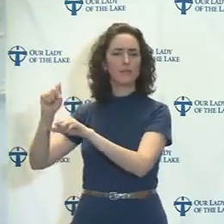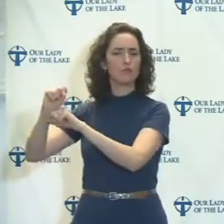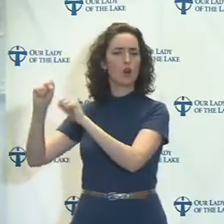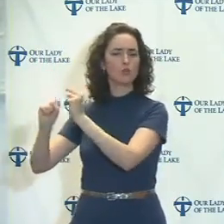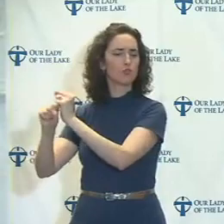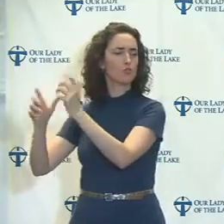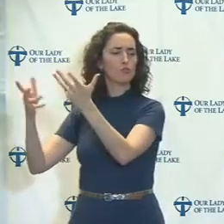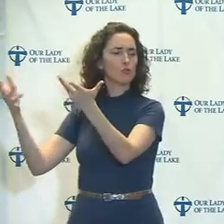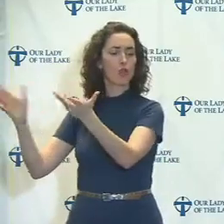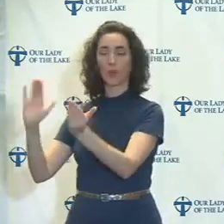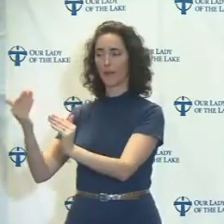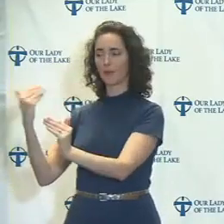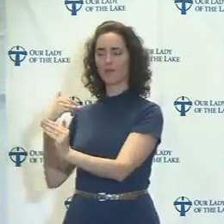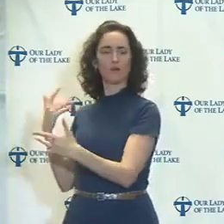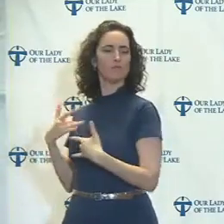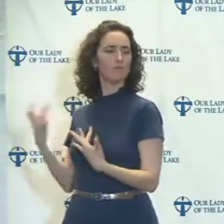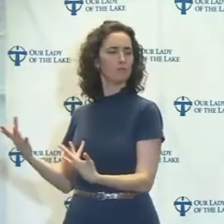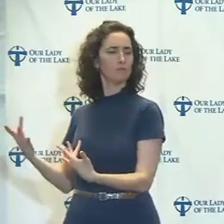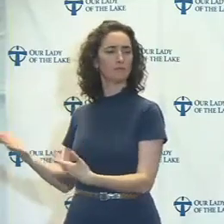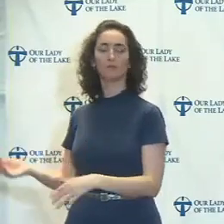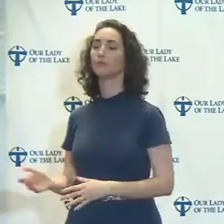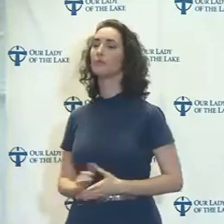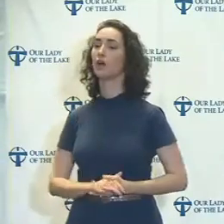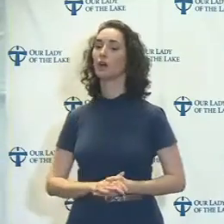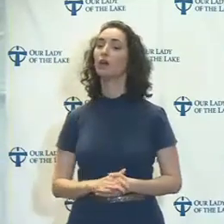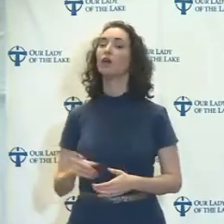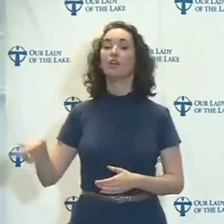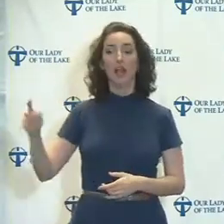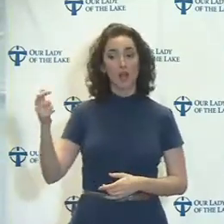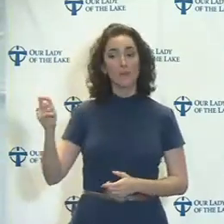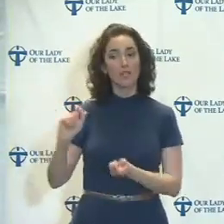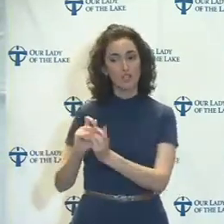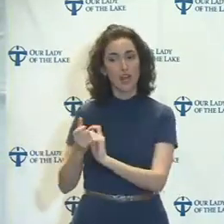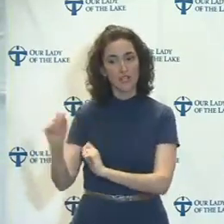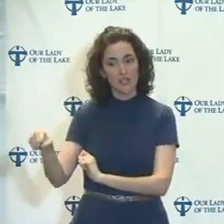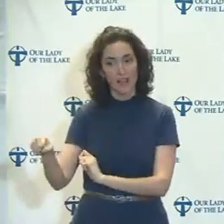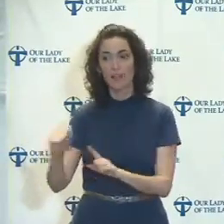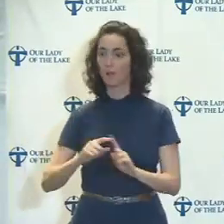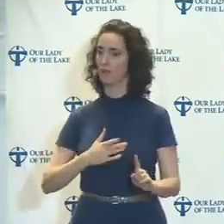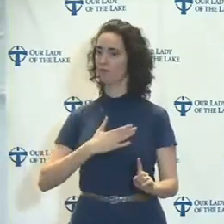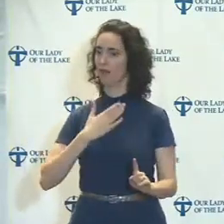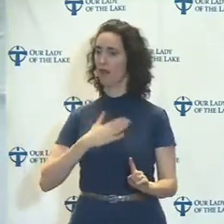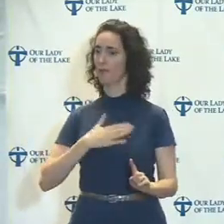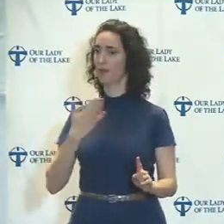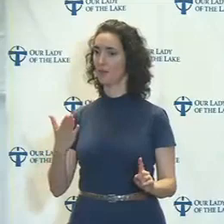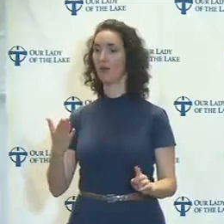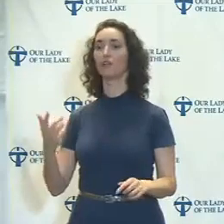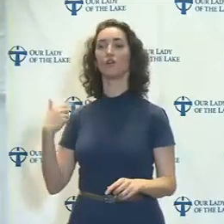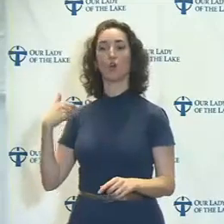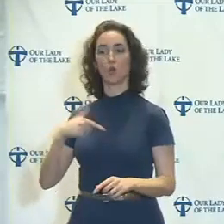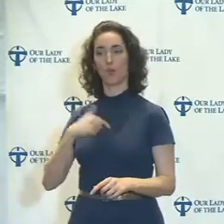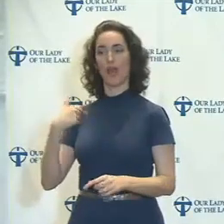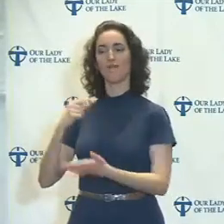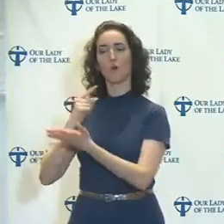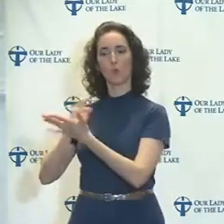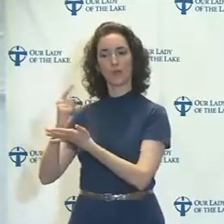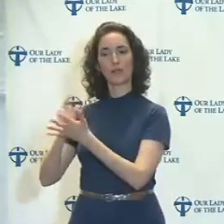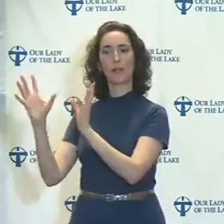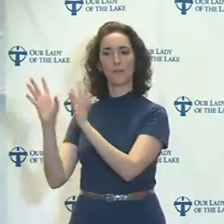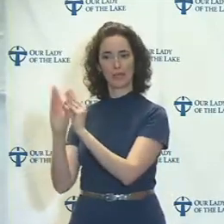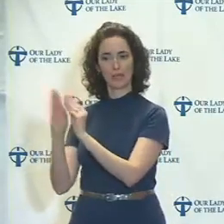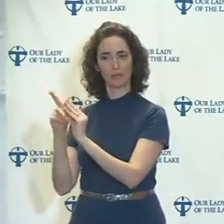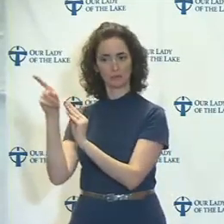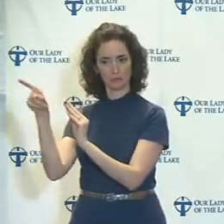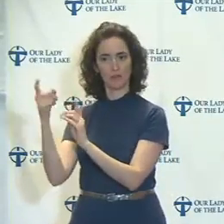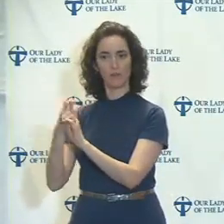from what it was before? They have changed a little bit. The good news is we are having weekly briefings.